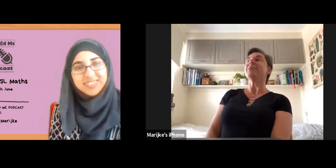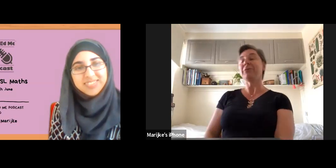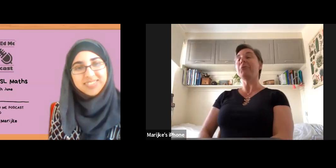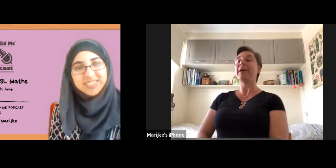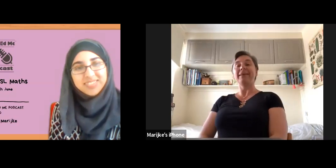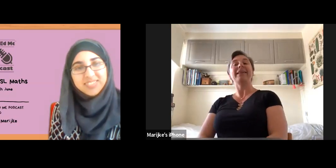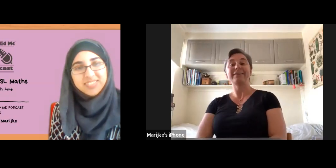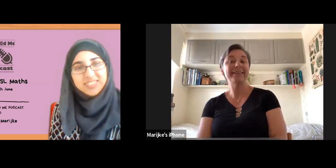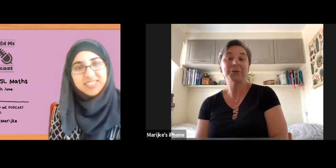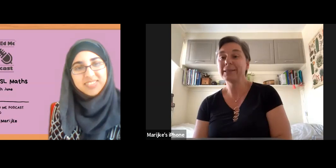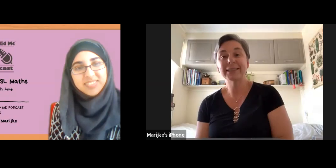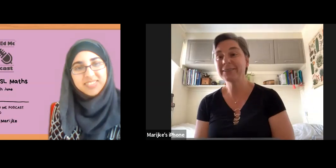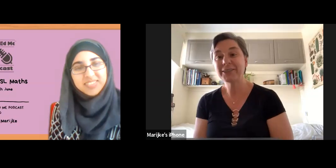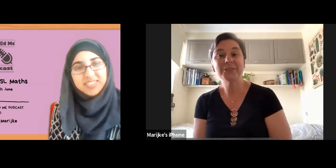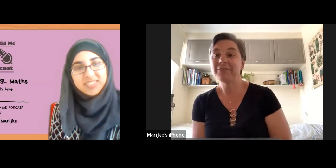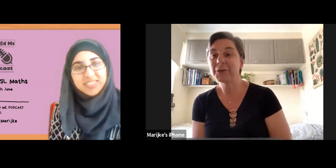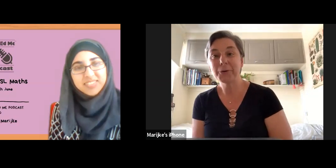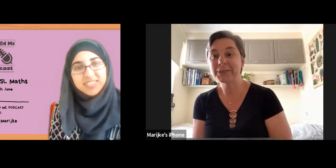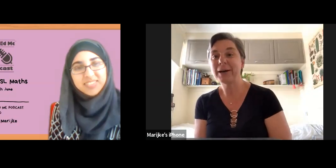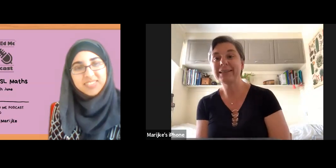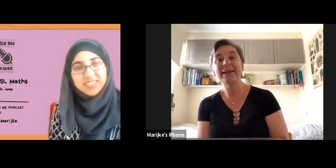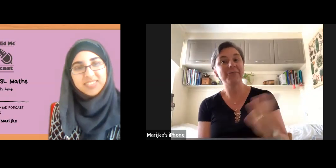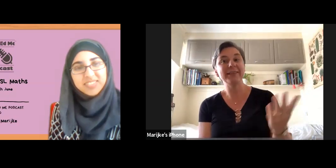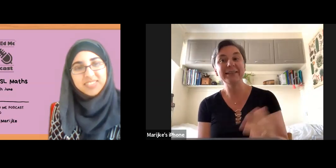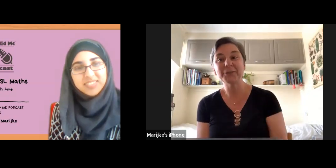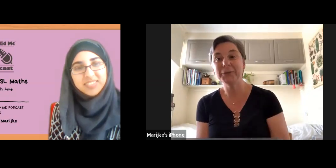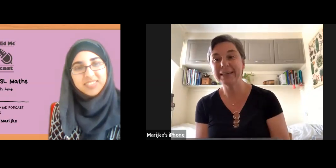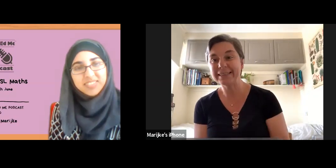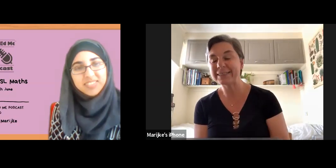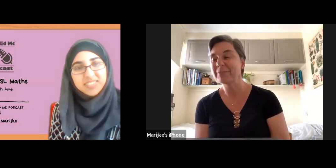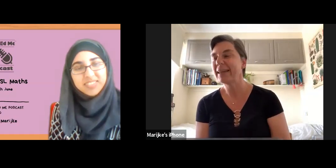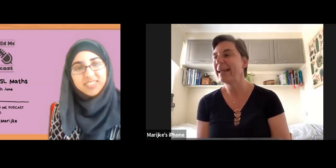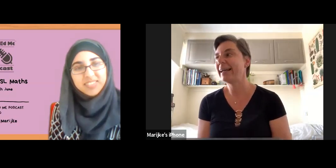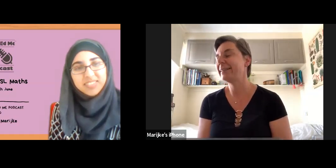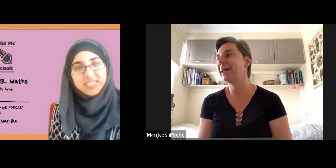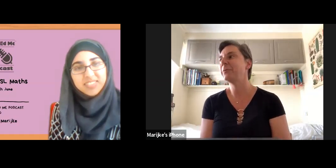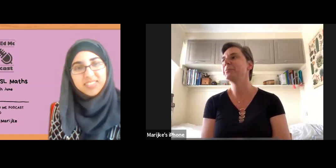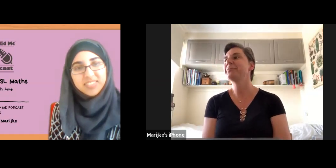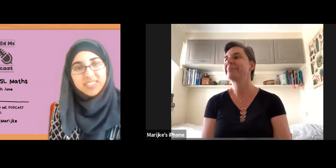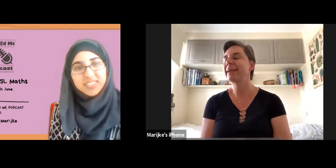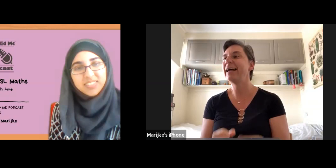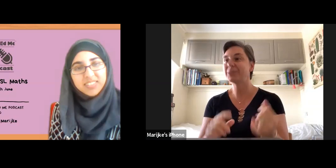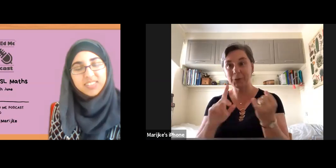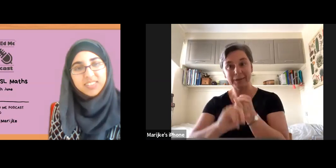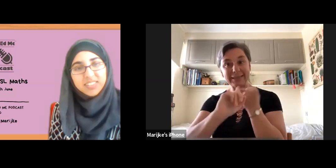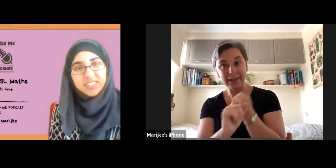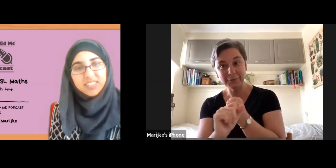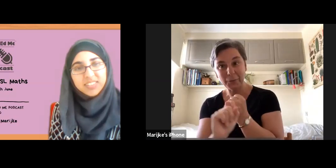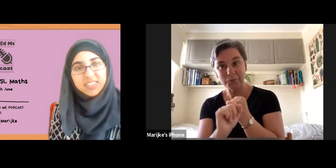I thought, right, yeah, let's do it. Let's just give it a go. So I did that for nearly 2 years. And I had to learn BSL,